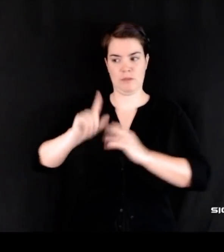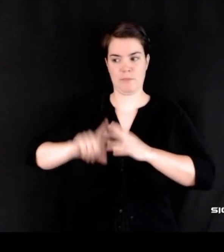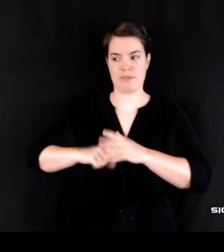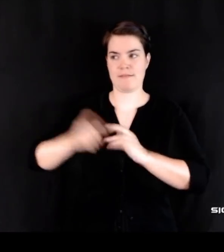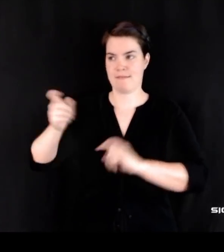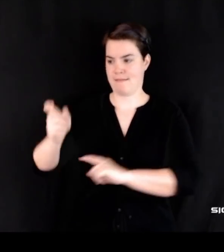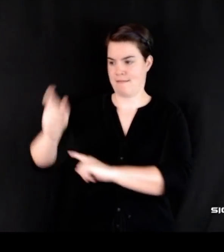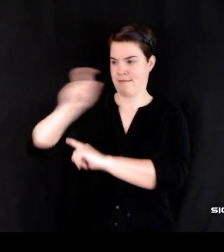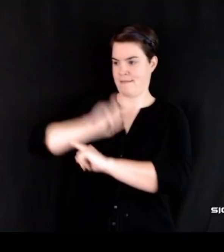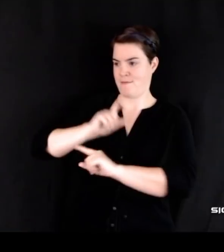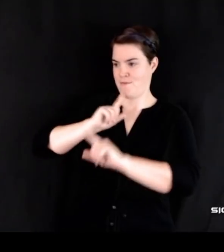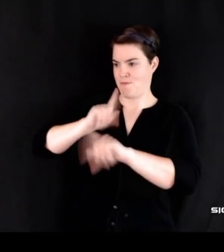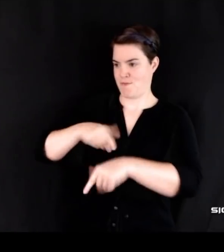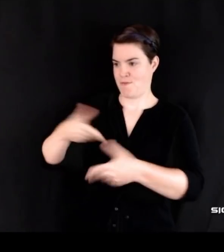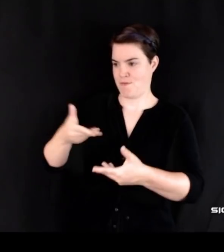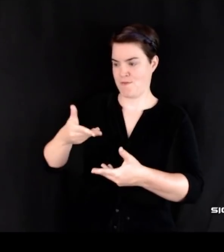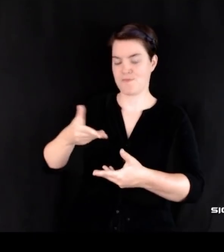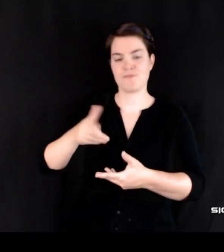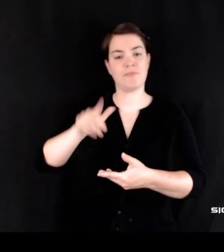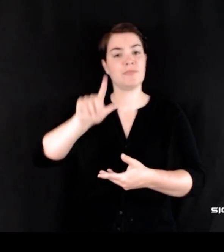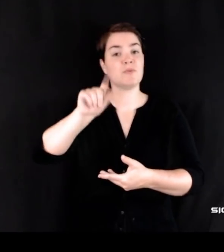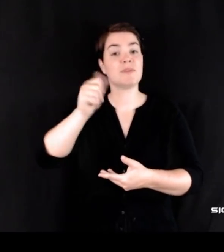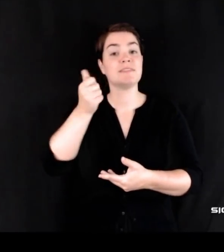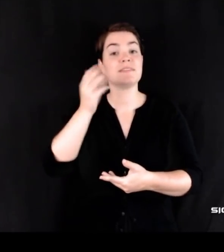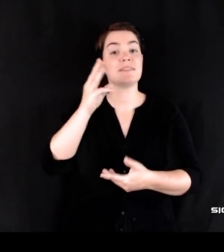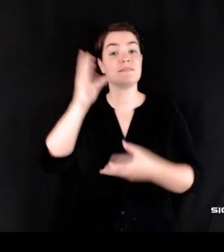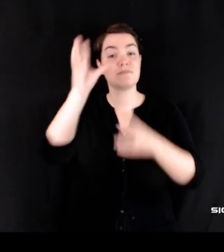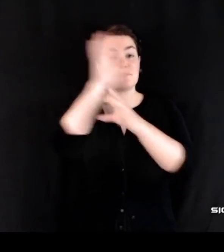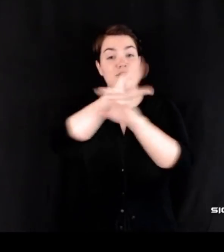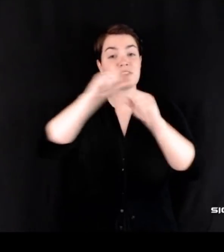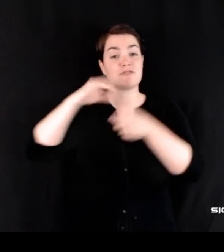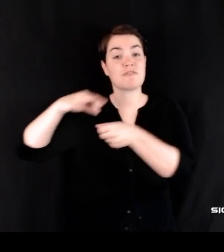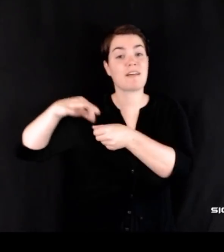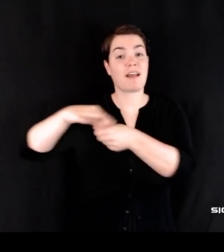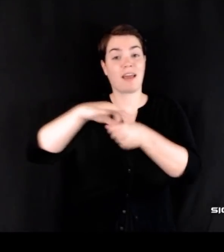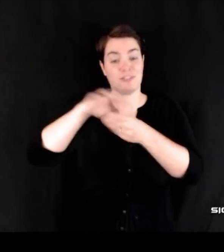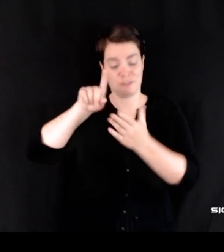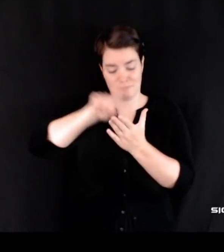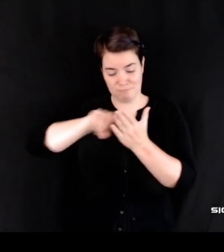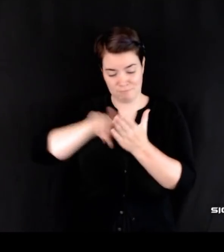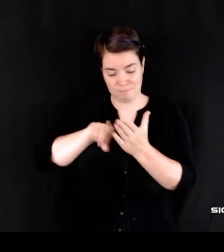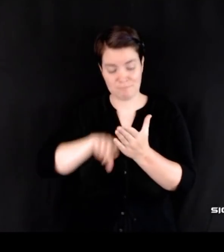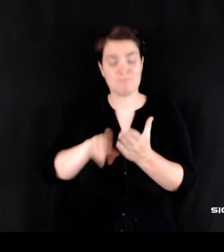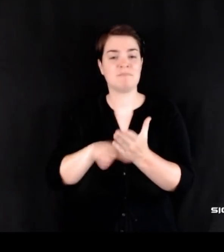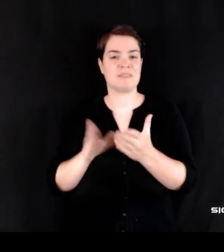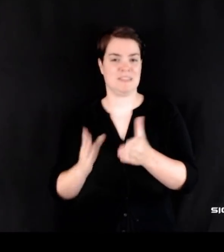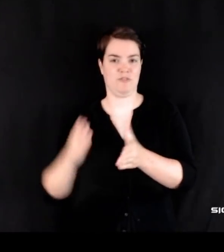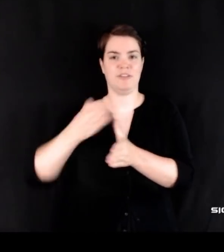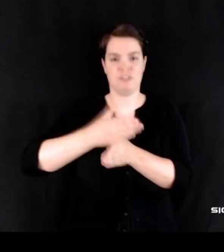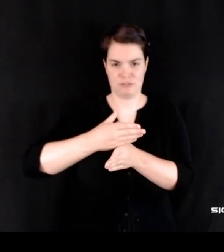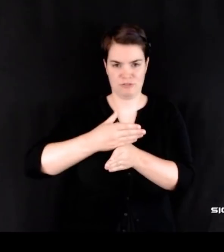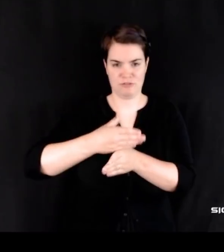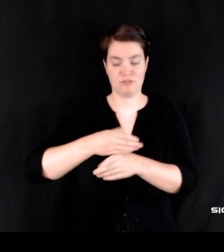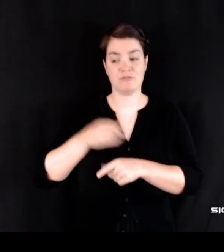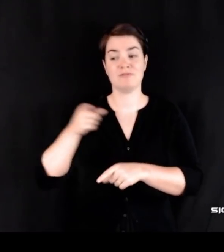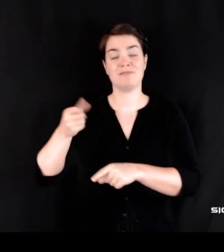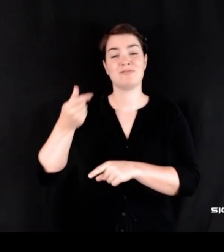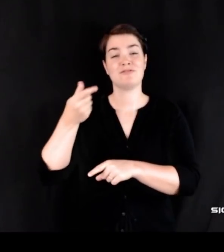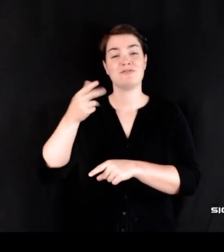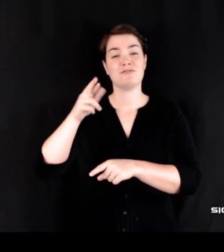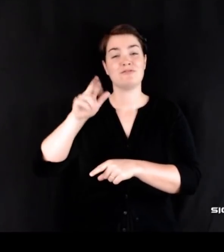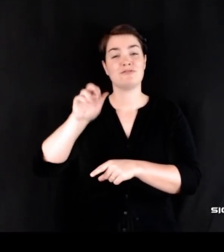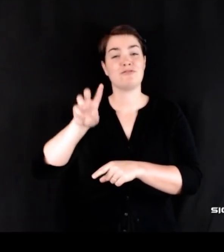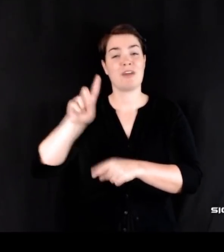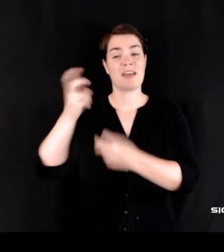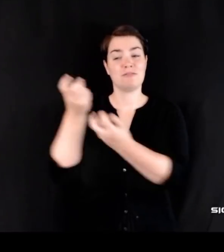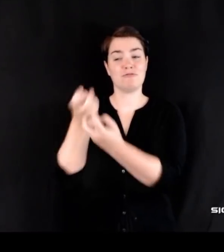is interference in the 2016 presidential election. As alleged by the grand jury in an indictment,